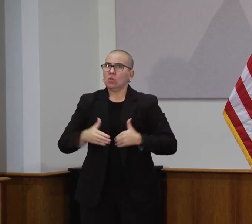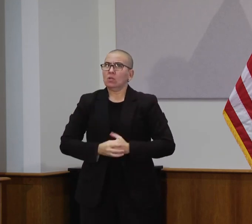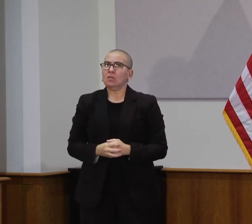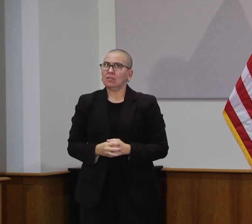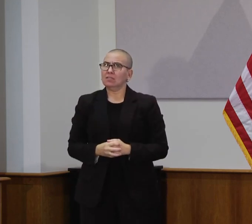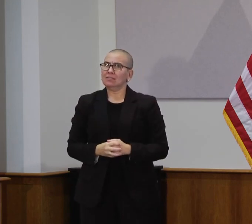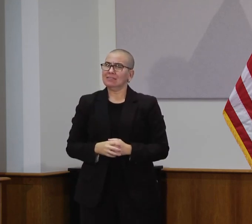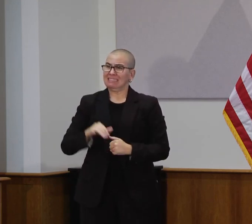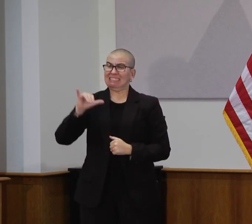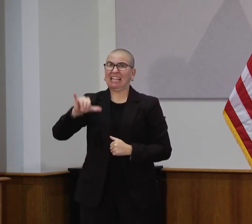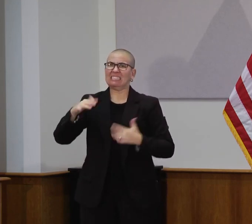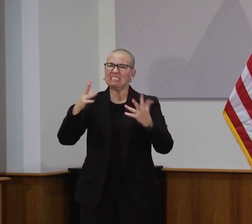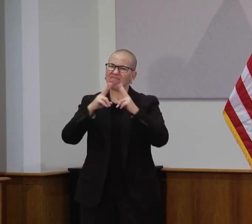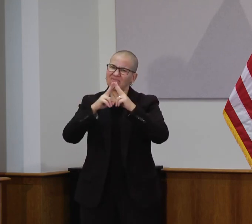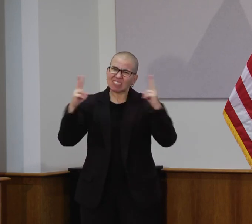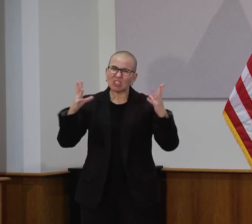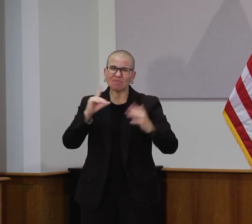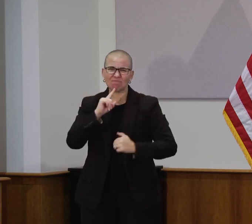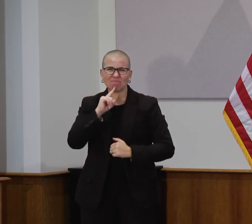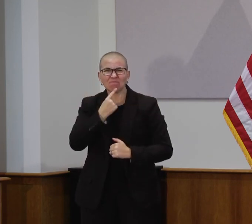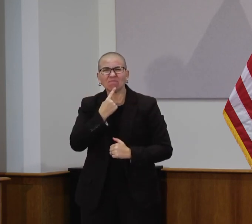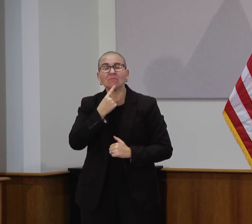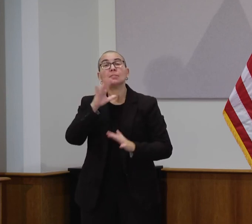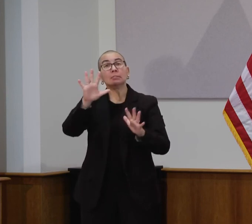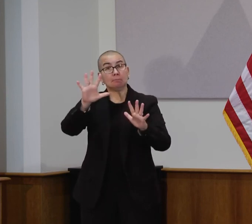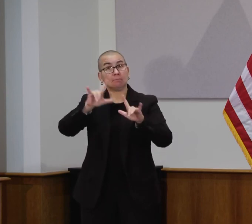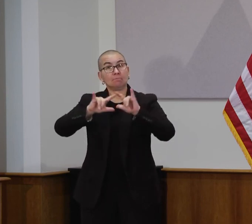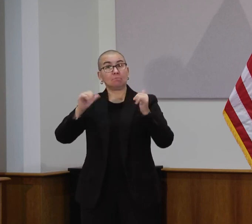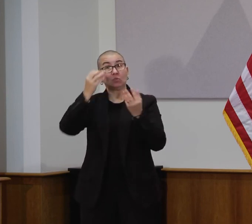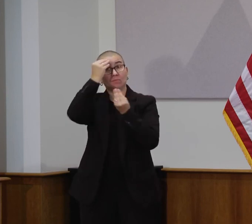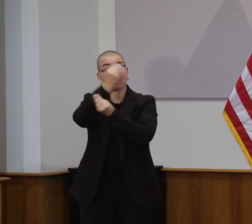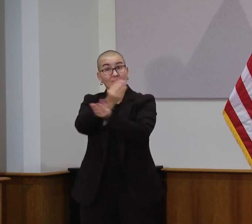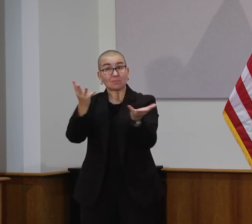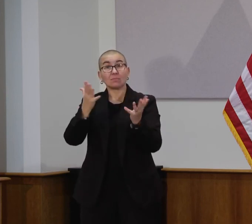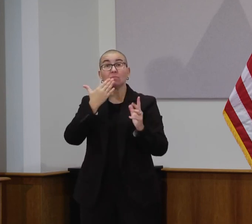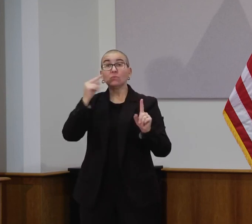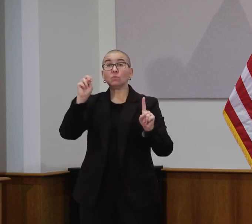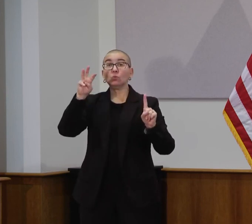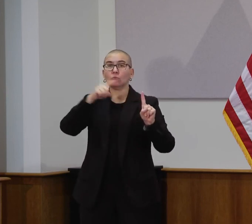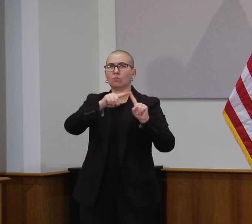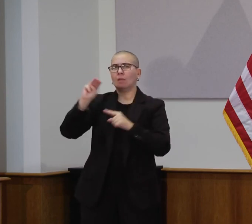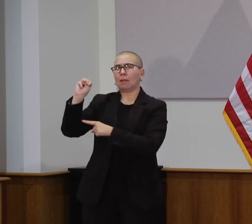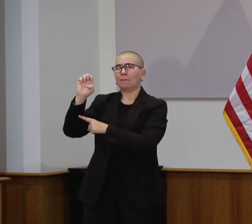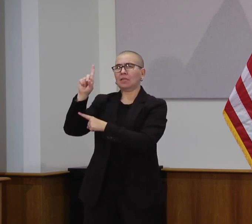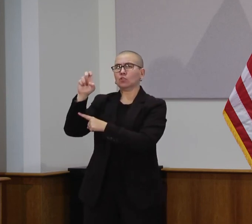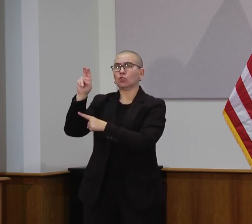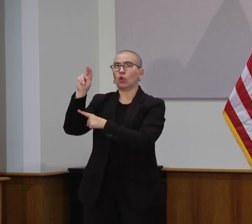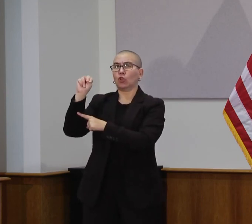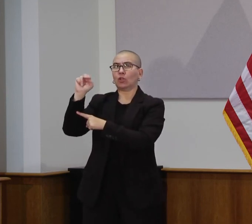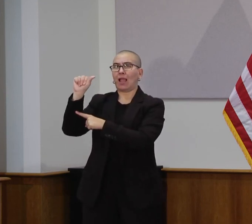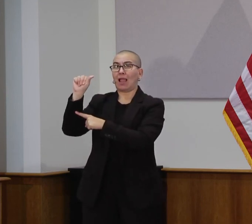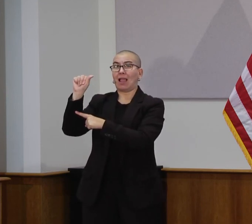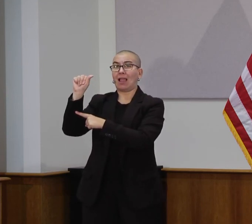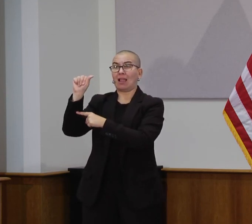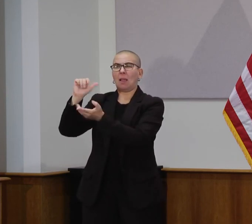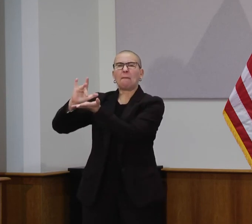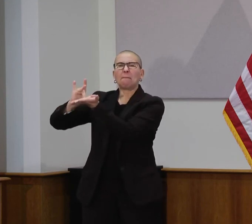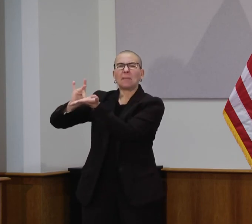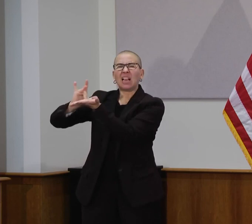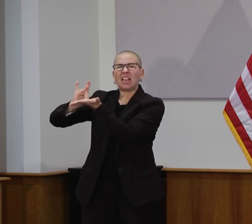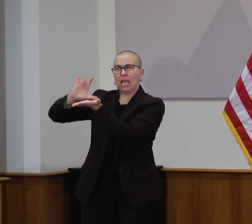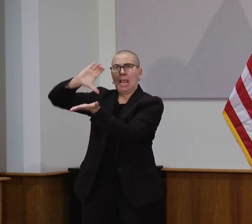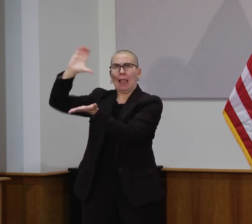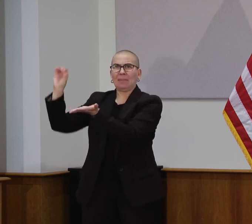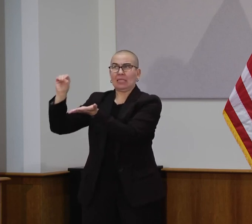backdrop of incredibly good news today from Moderna, another pharmaceutical company with a trial that is